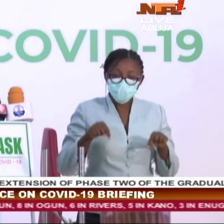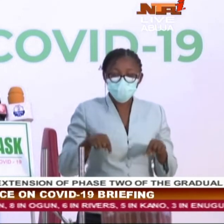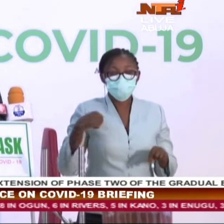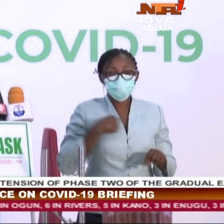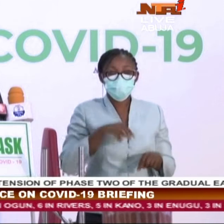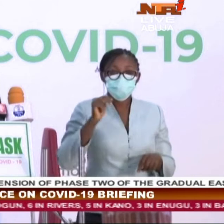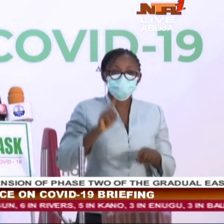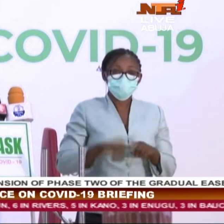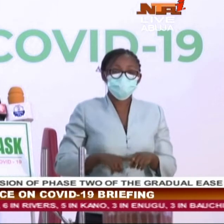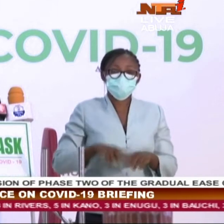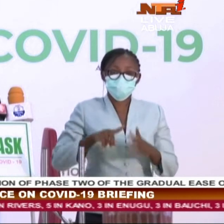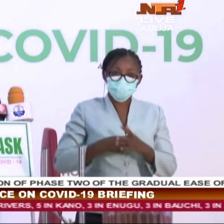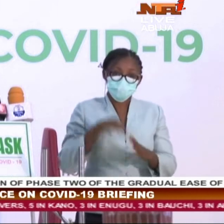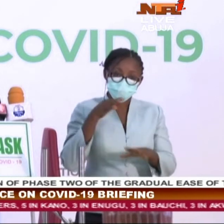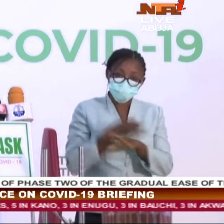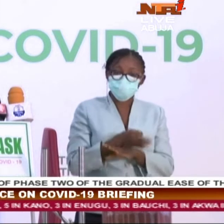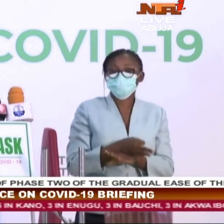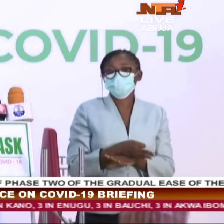It has not worked.